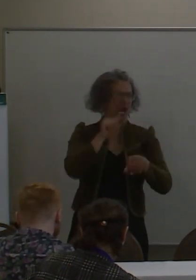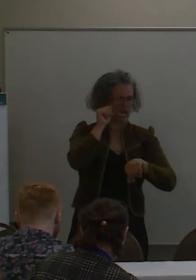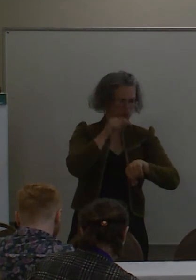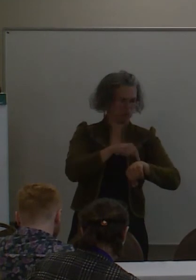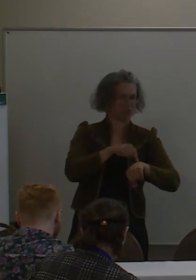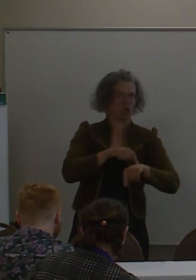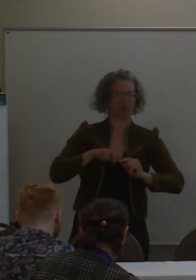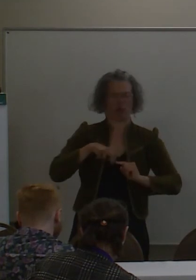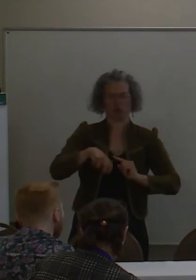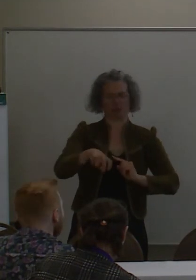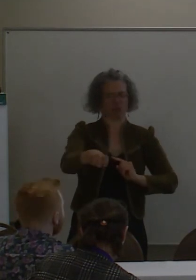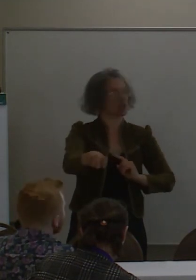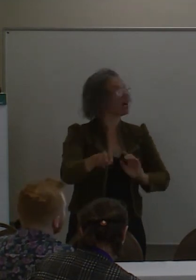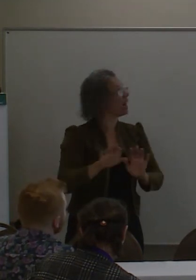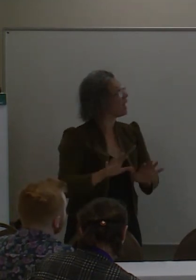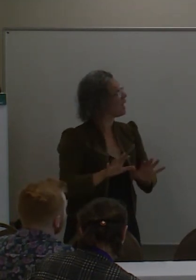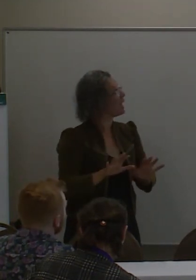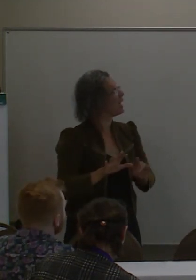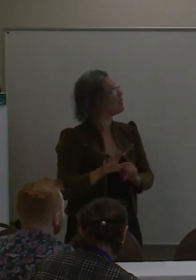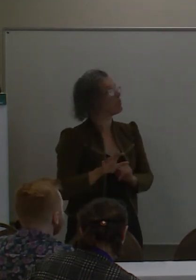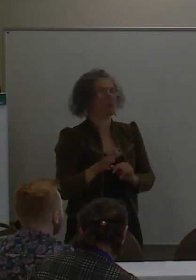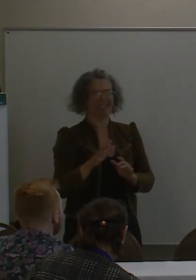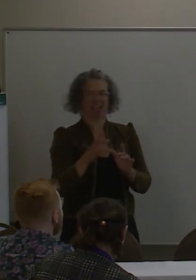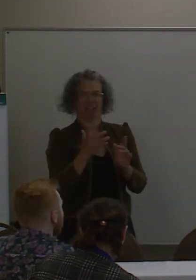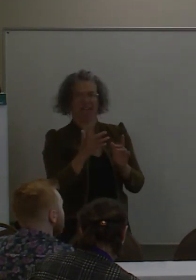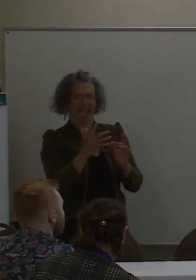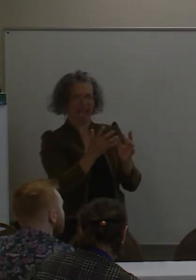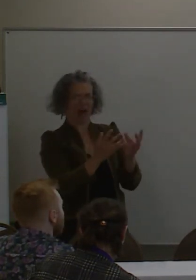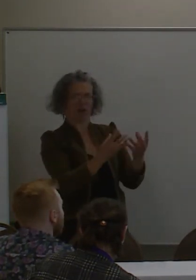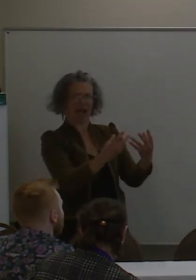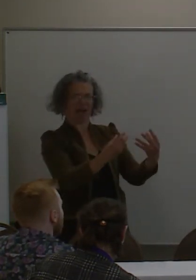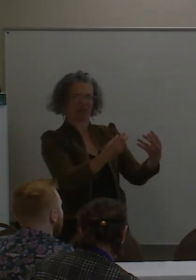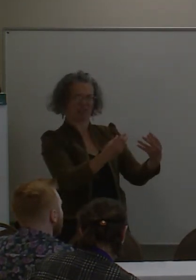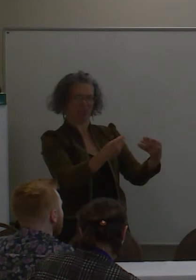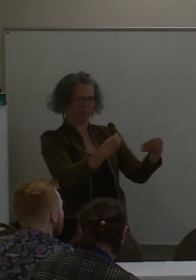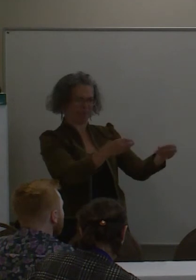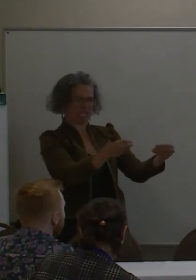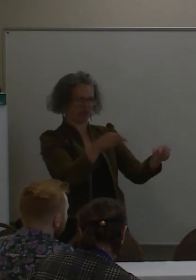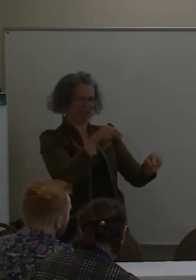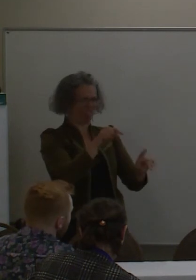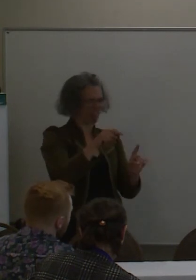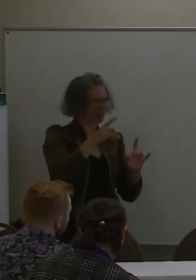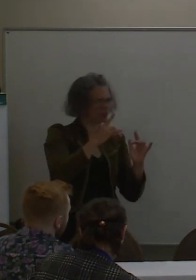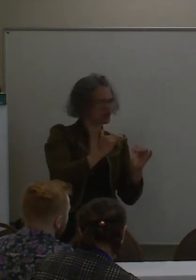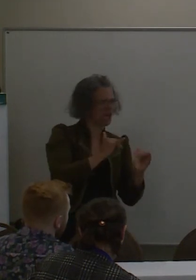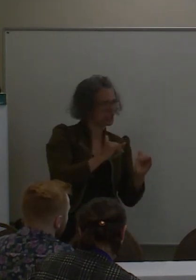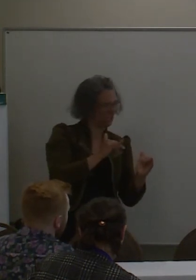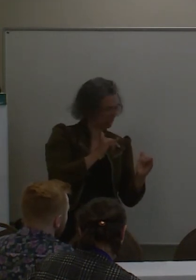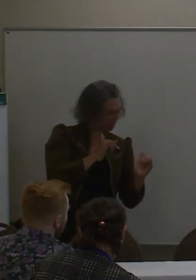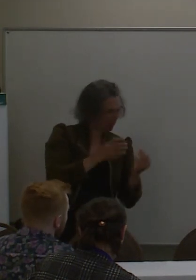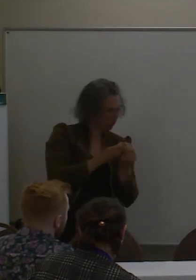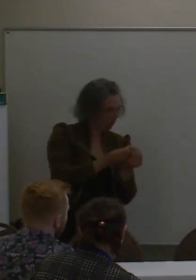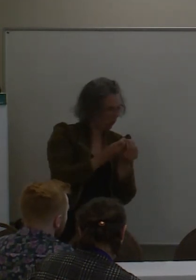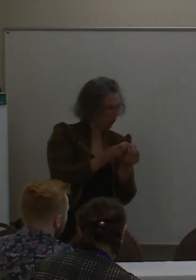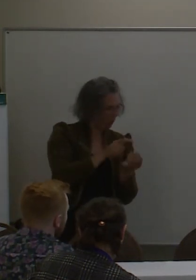to skip some of this stuff, but there is stuff around judging your material for quality, enduring value to local history and heritage, but